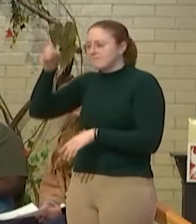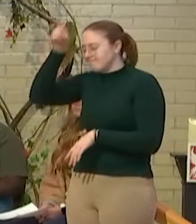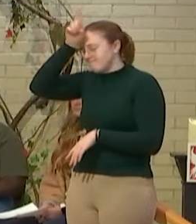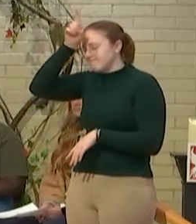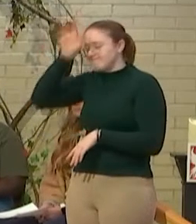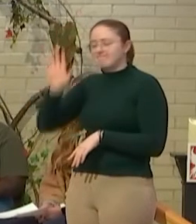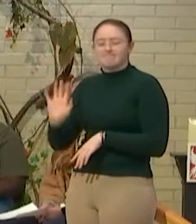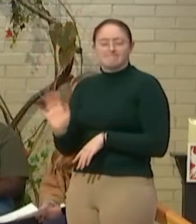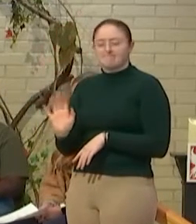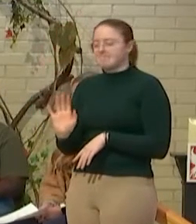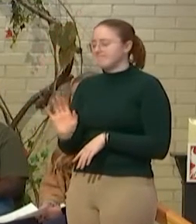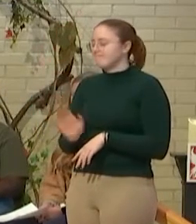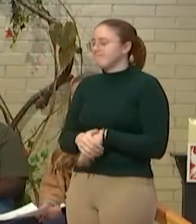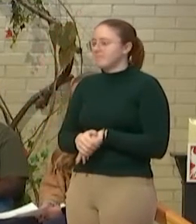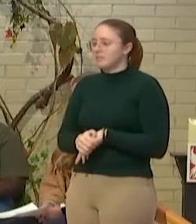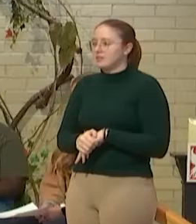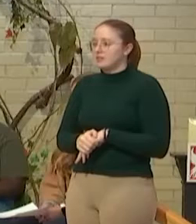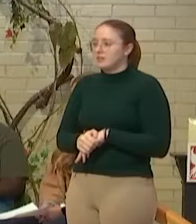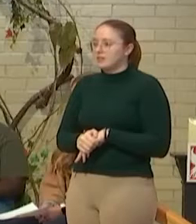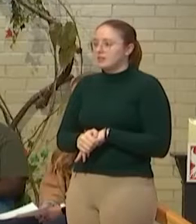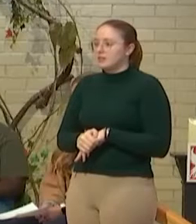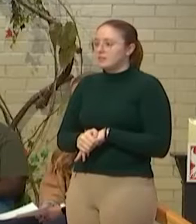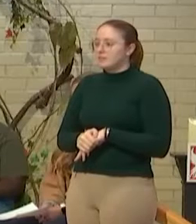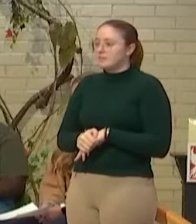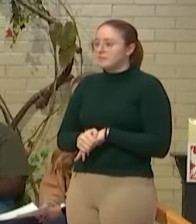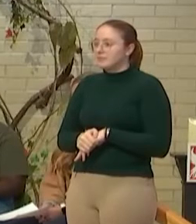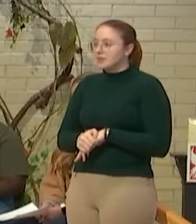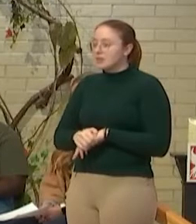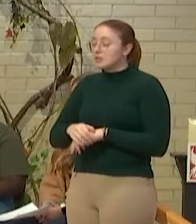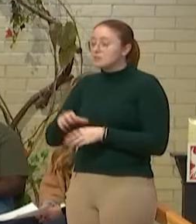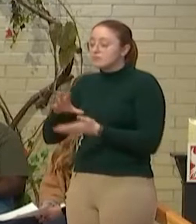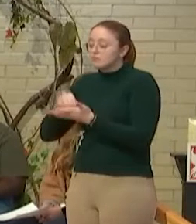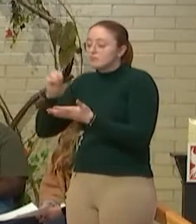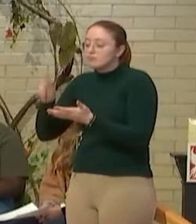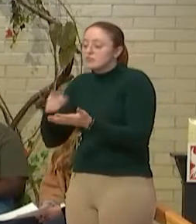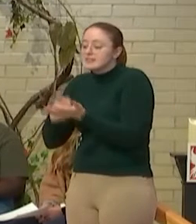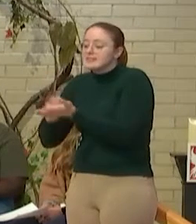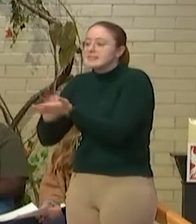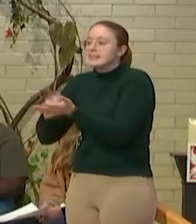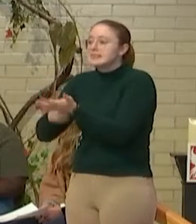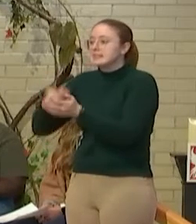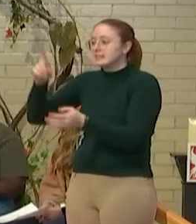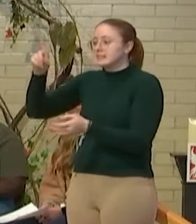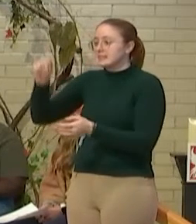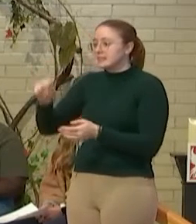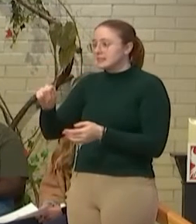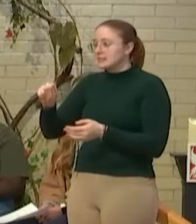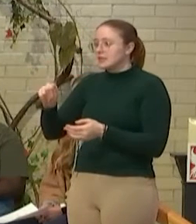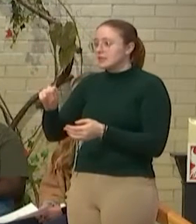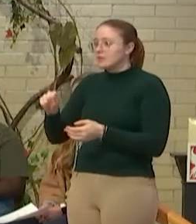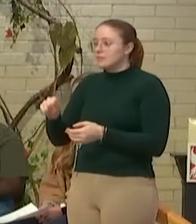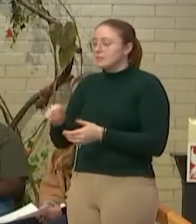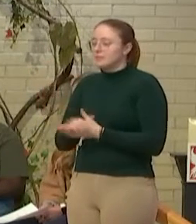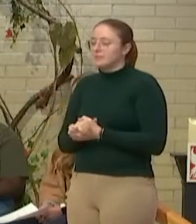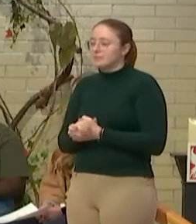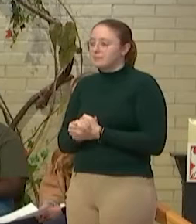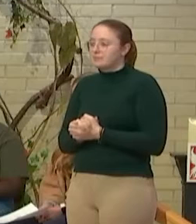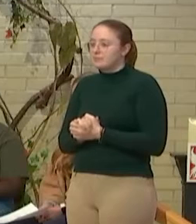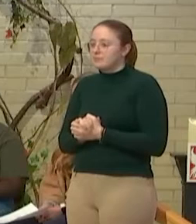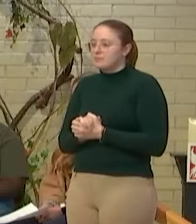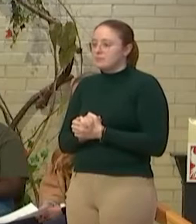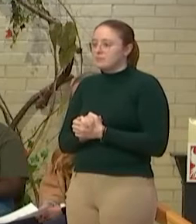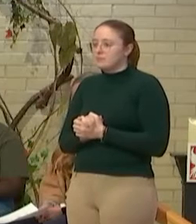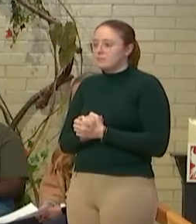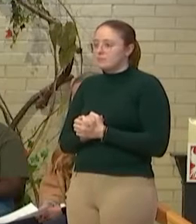most of what you think you know about them is wrong. That's our title. Not a unicorn just means it's not as rare as you